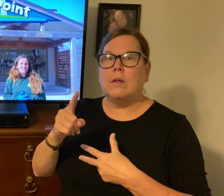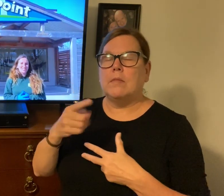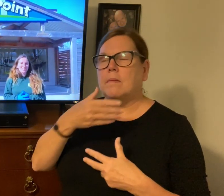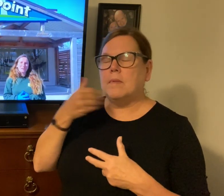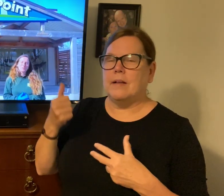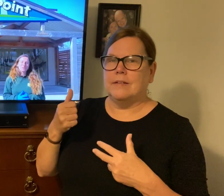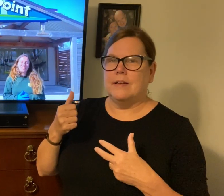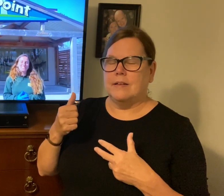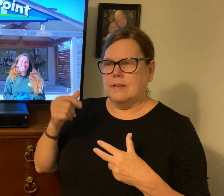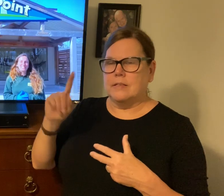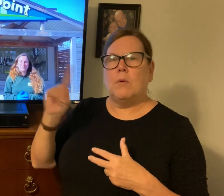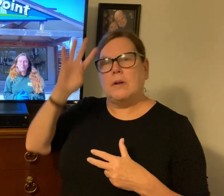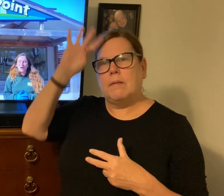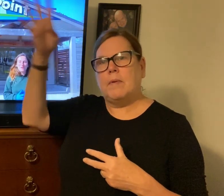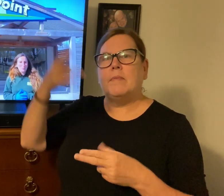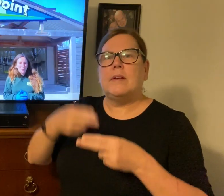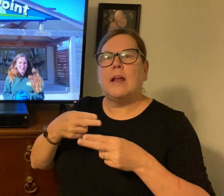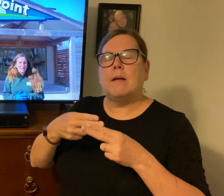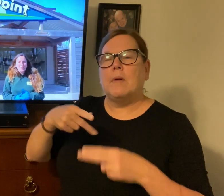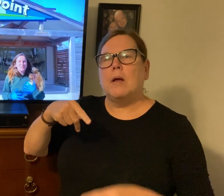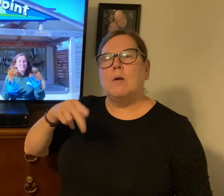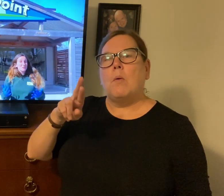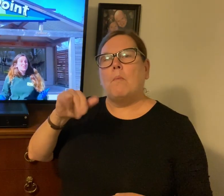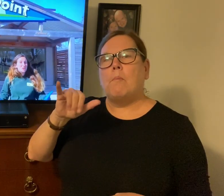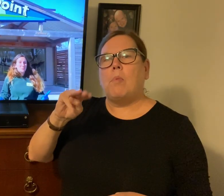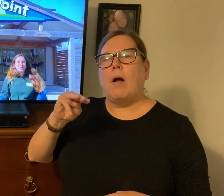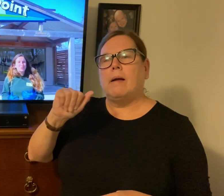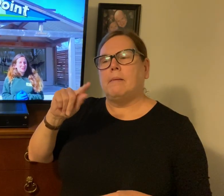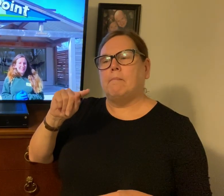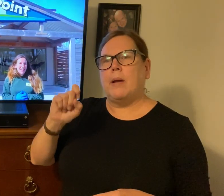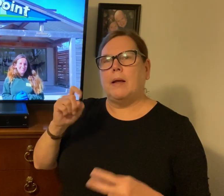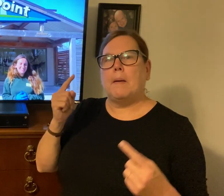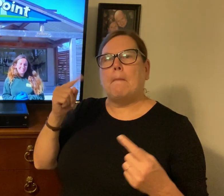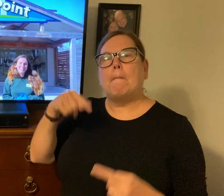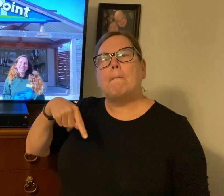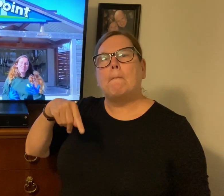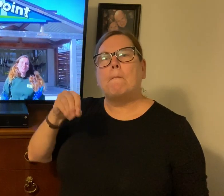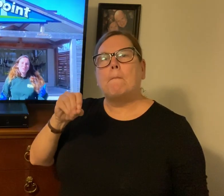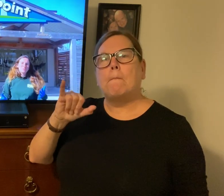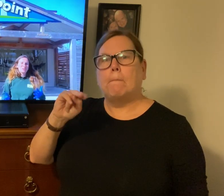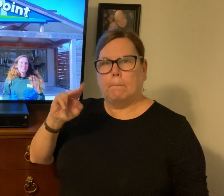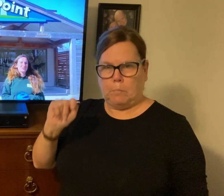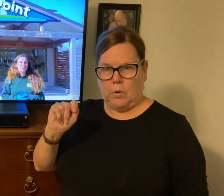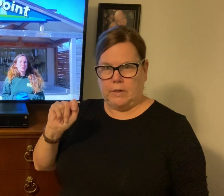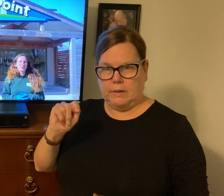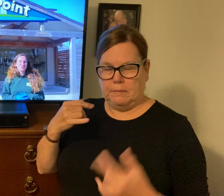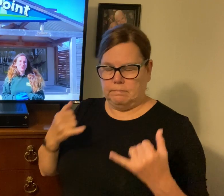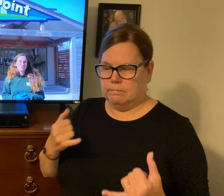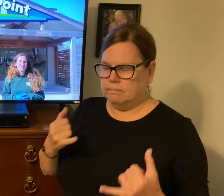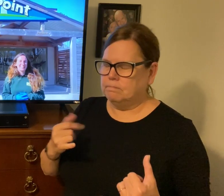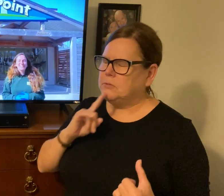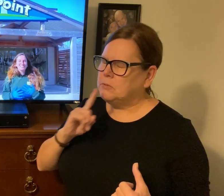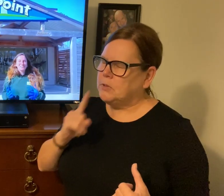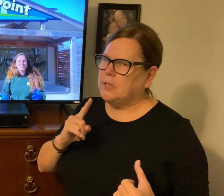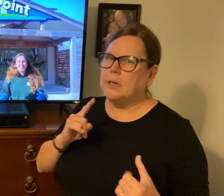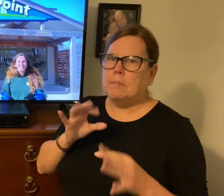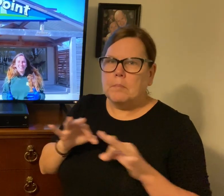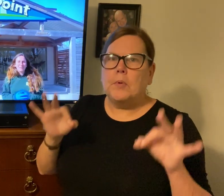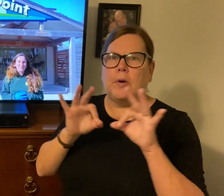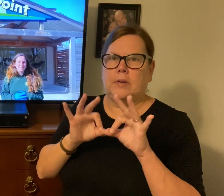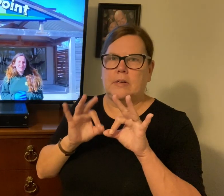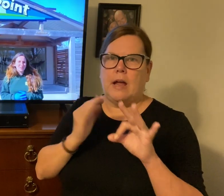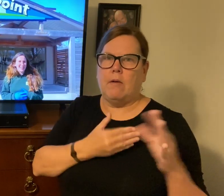zookeepers, Adrian, came up with the idea to name it Primate Point because we have so many cool lighthouses here and so many points that are really important to our community. So we're